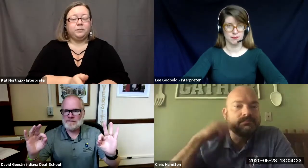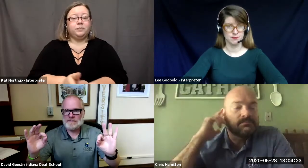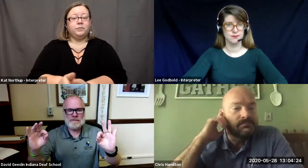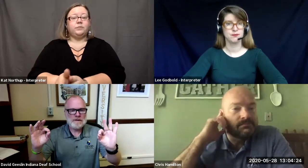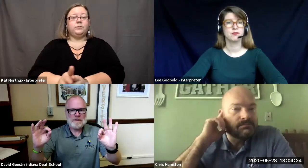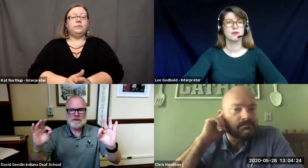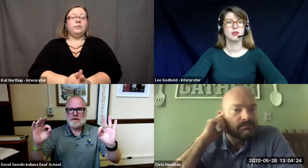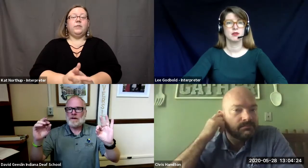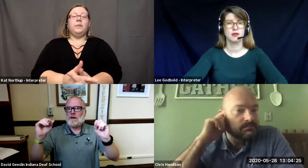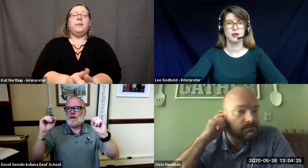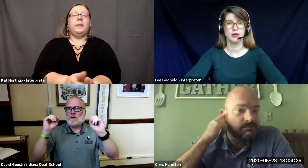Okay, there we go.